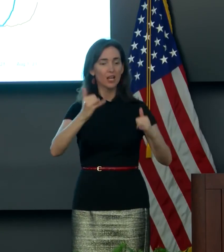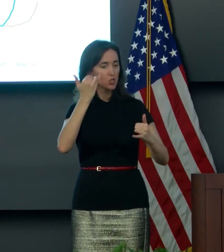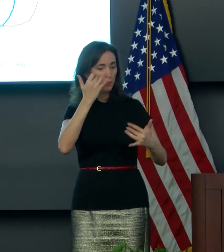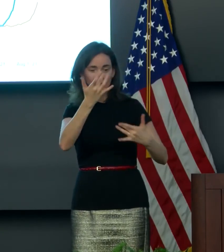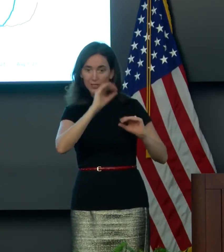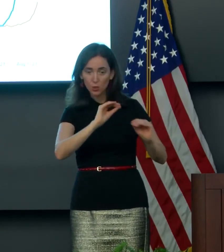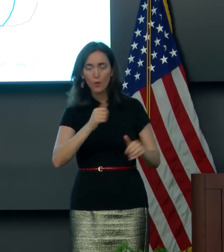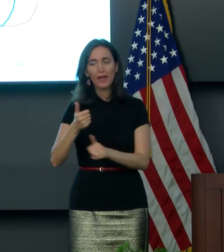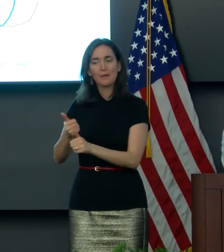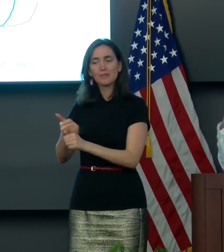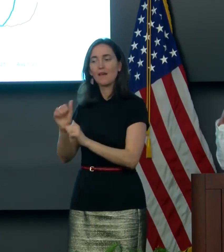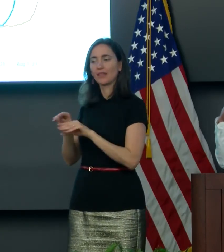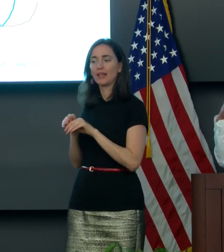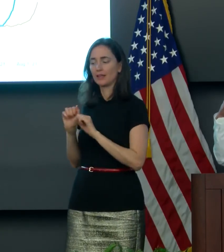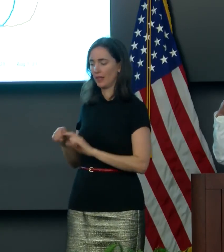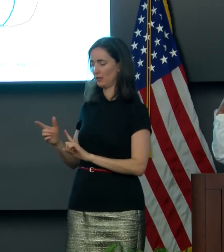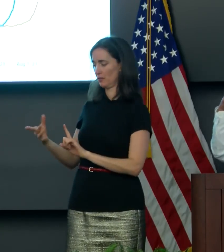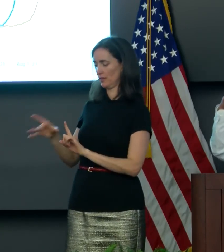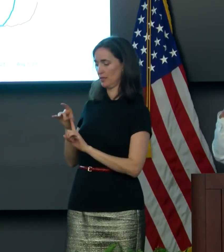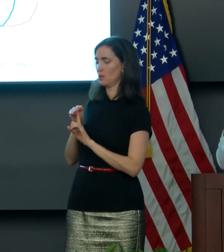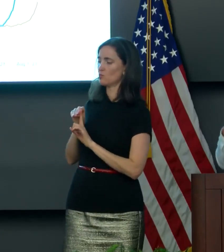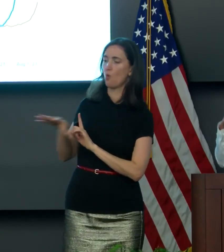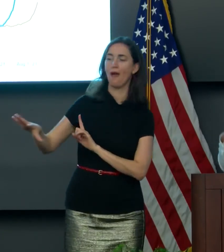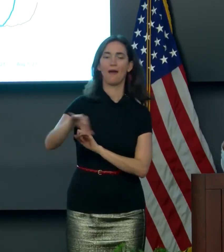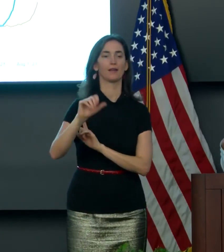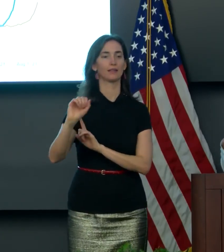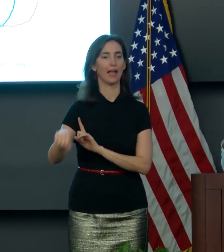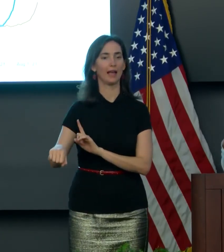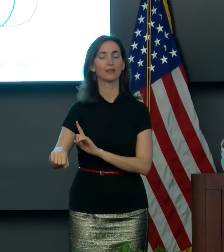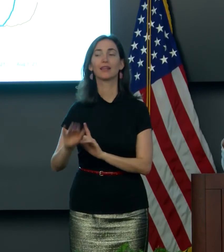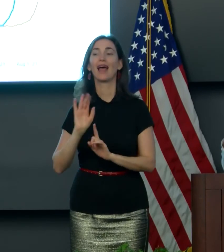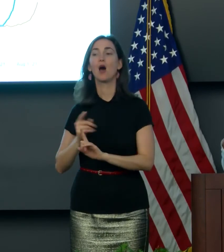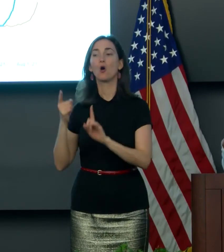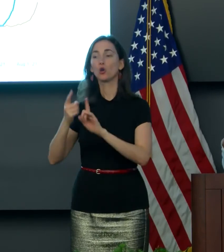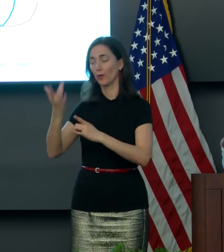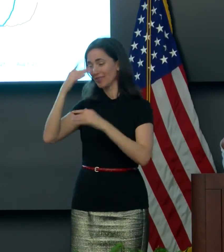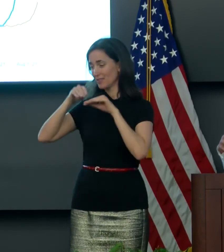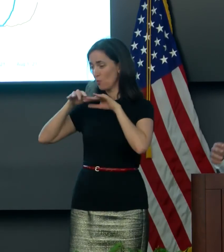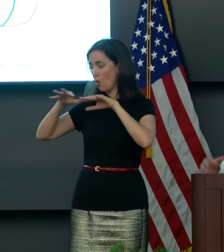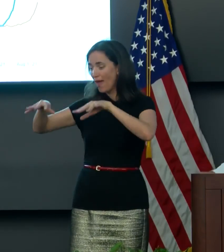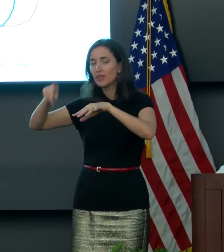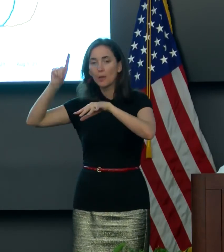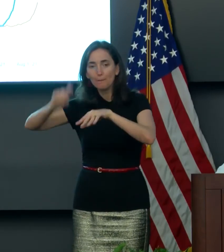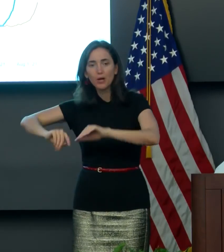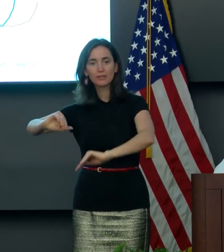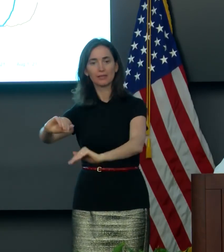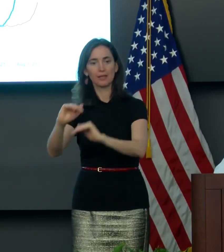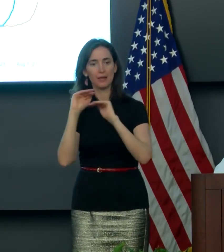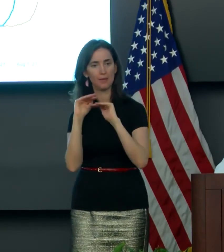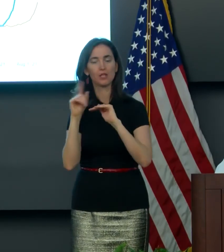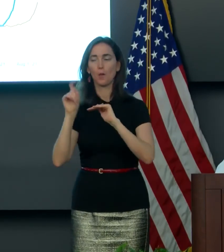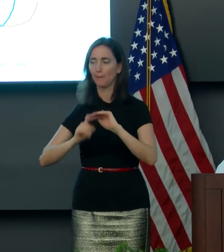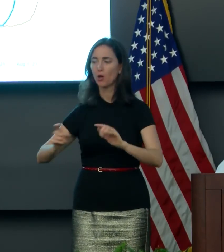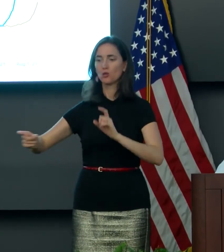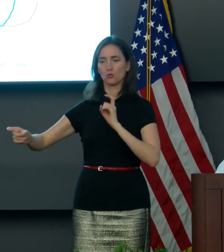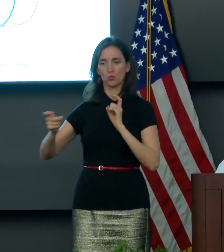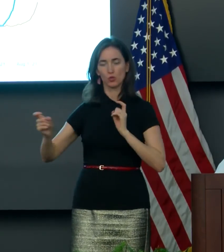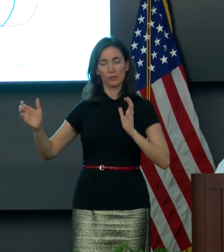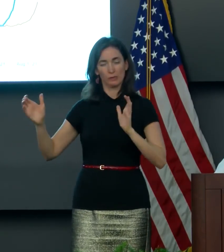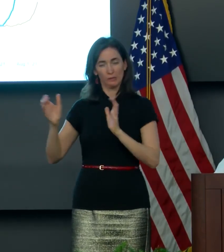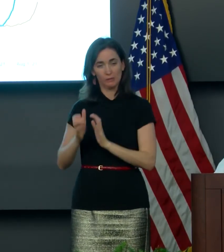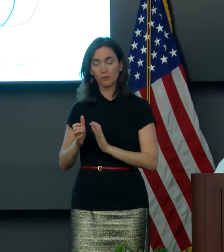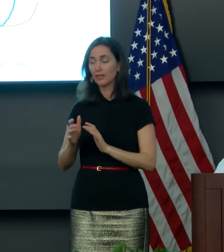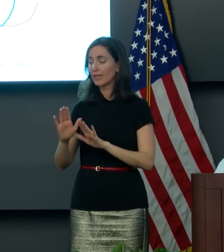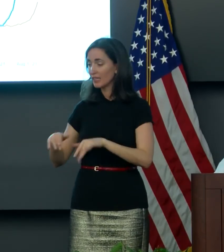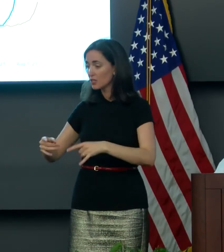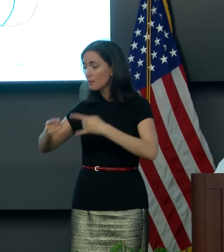of spread. And we have to get the transmission down as a whole across the state of Louisiana, and putting masks on